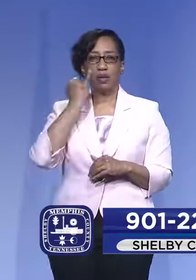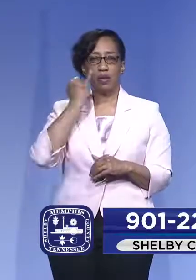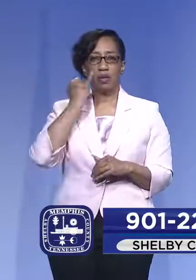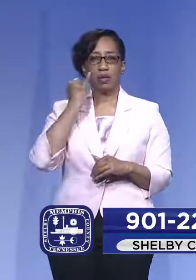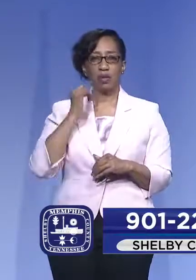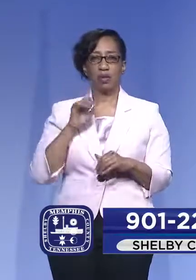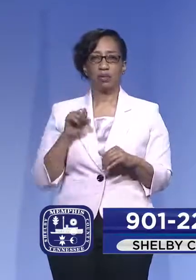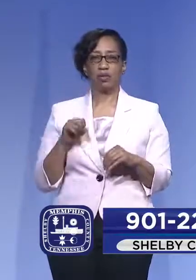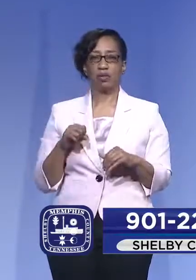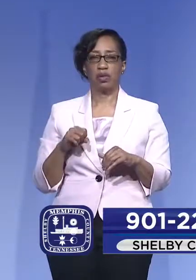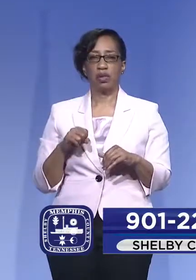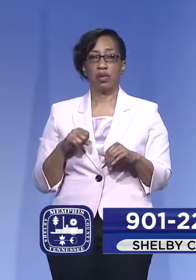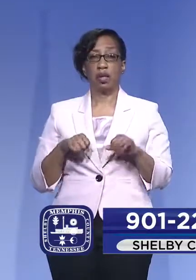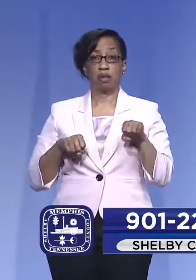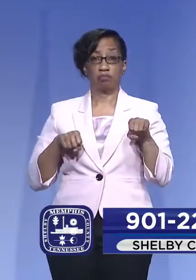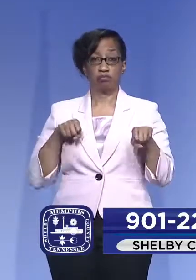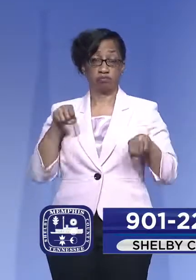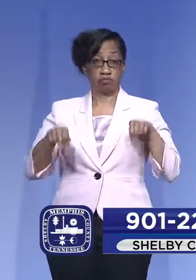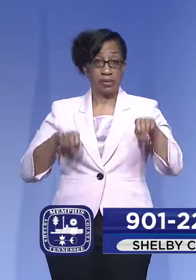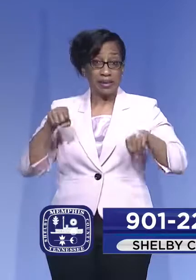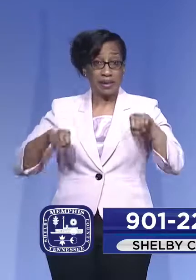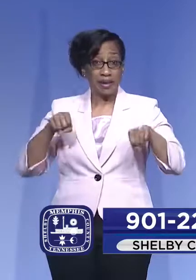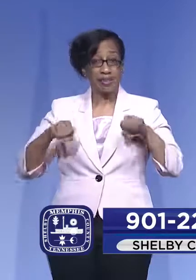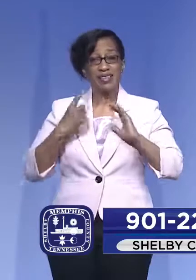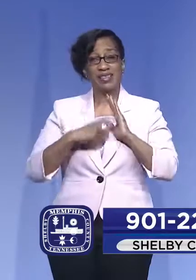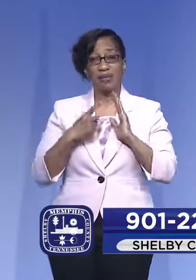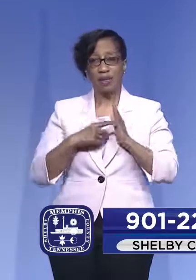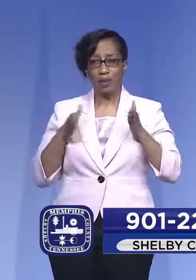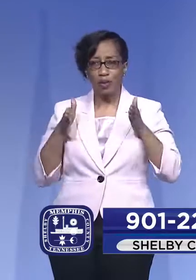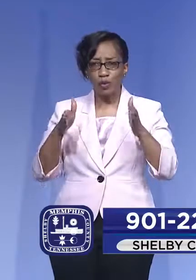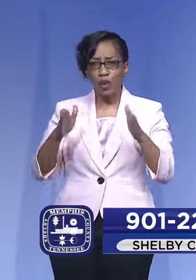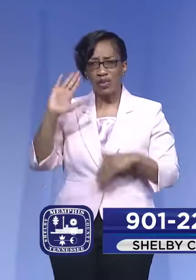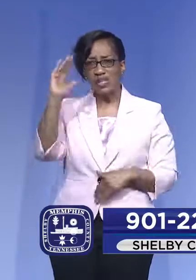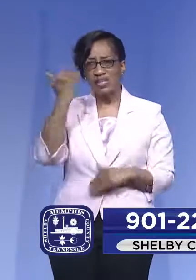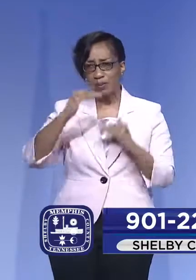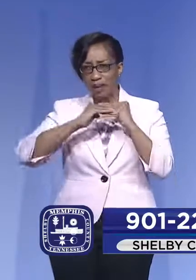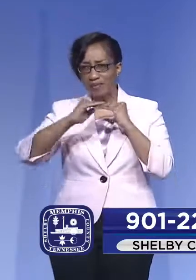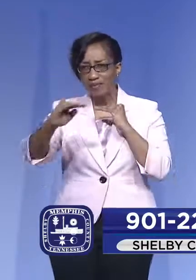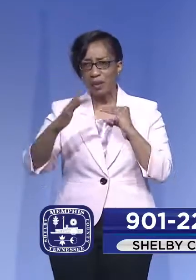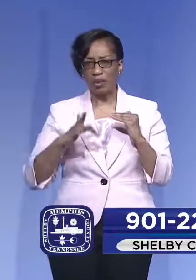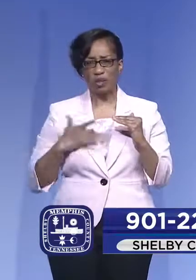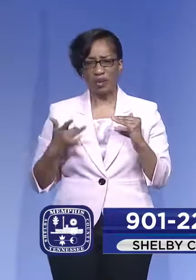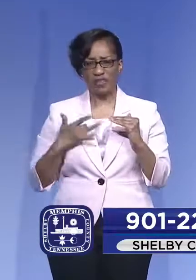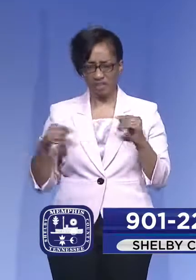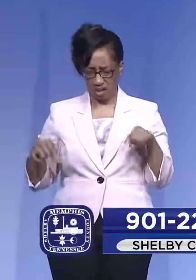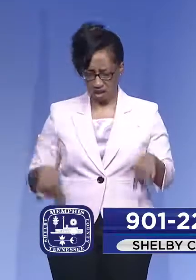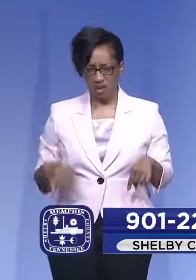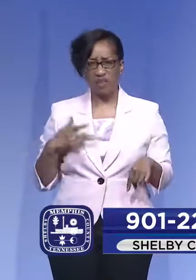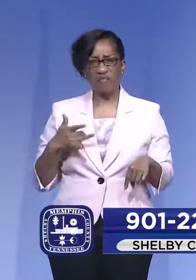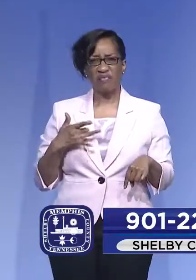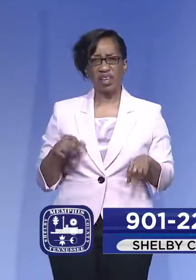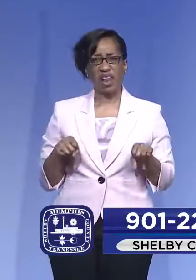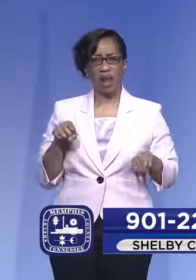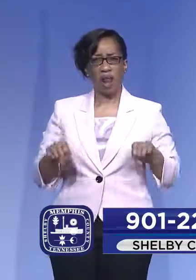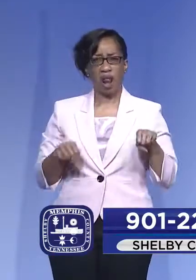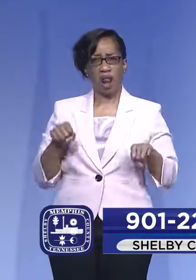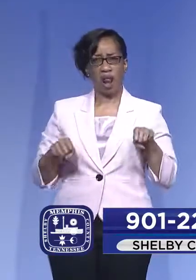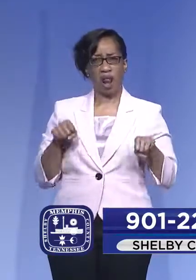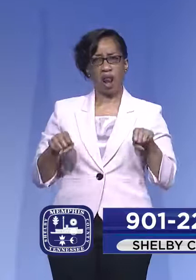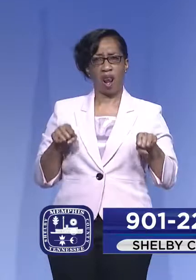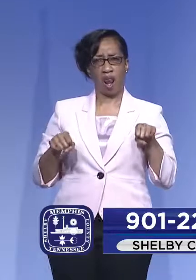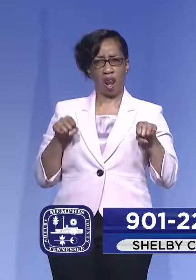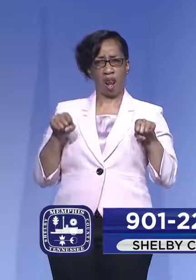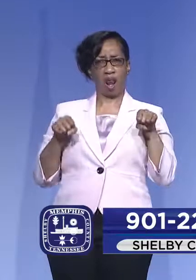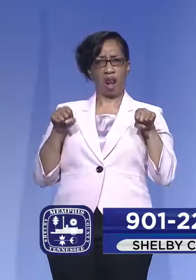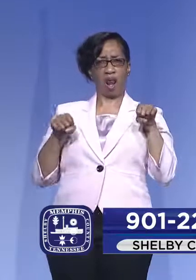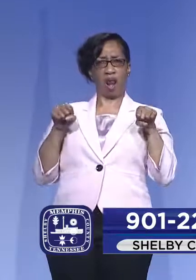And so when you're riding, sometimes the road looks flat, but you can feel it in your legs. It's not exactly flat, it's still going up. And that's kind of